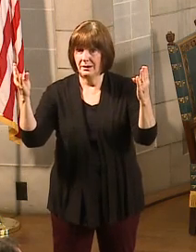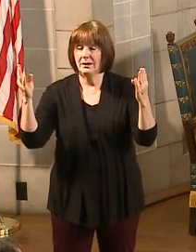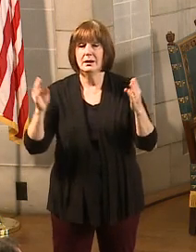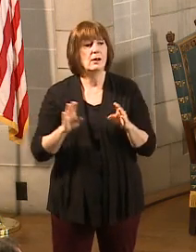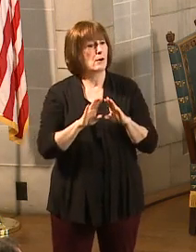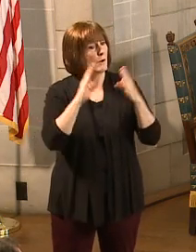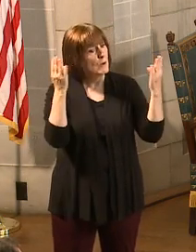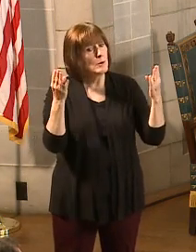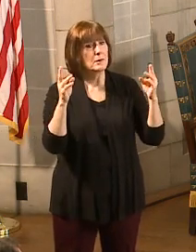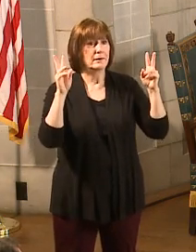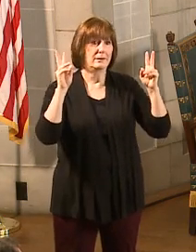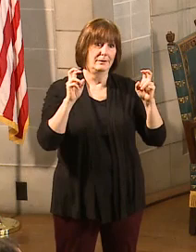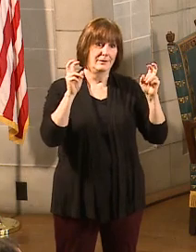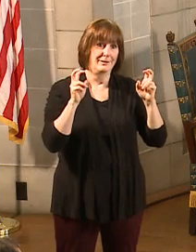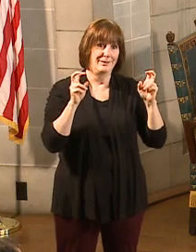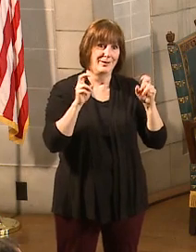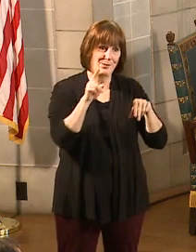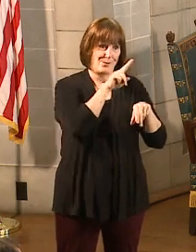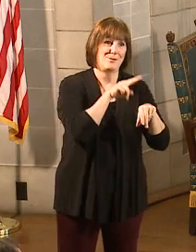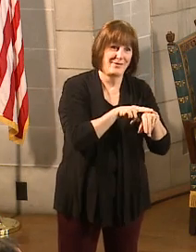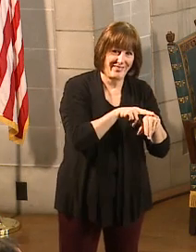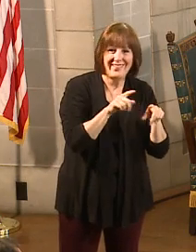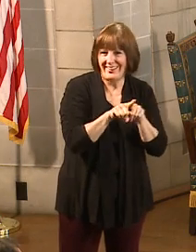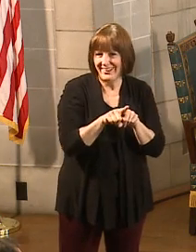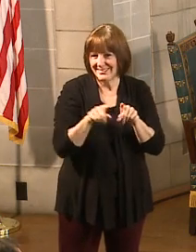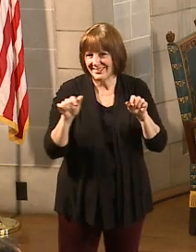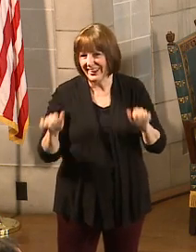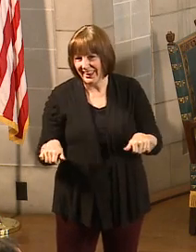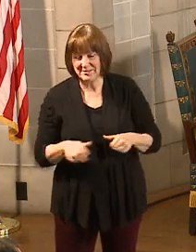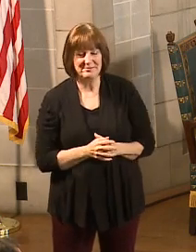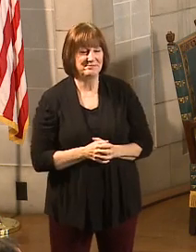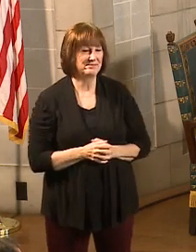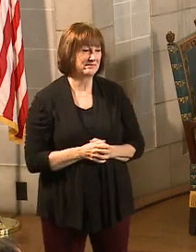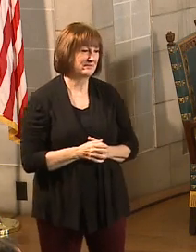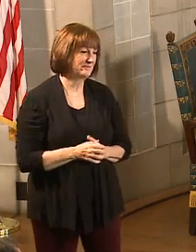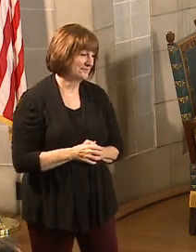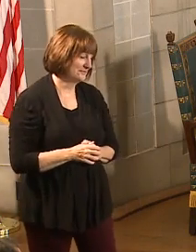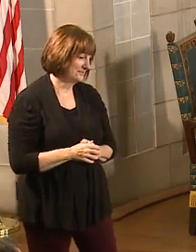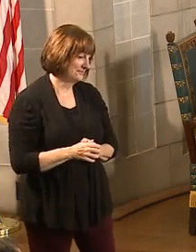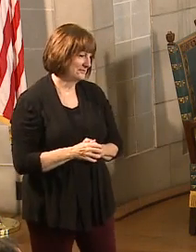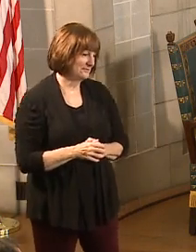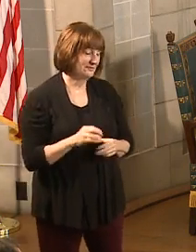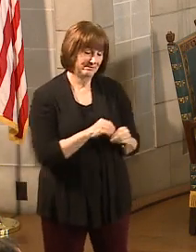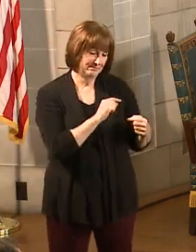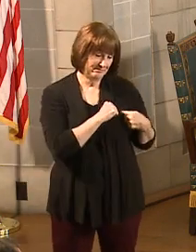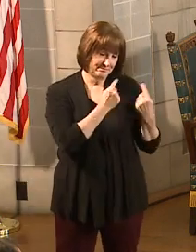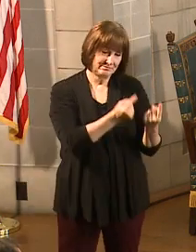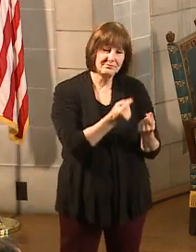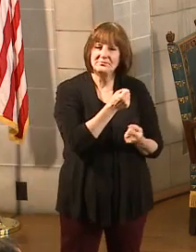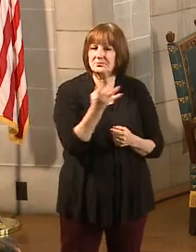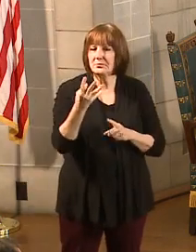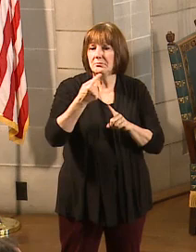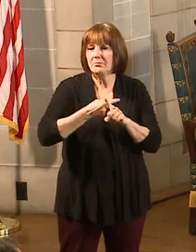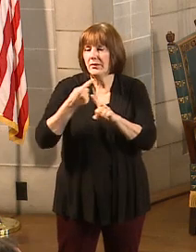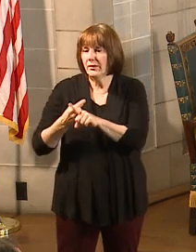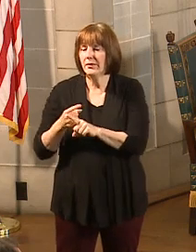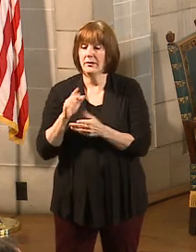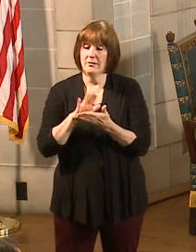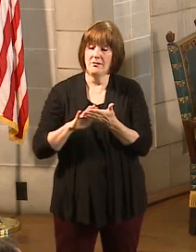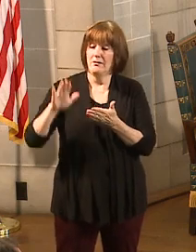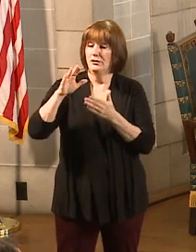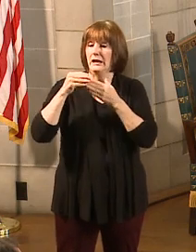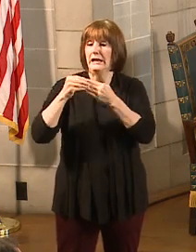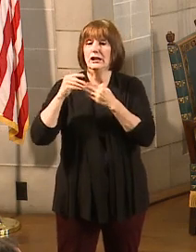as close to normal as we can possibly open up. In the last several months, all of our college